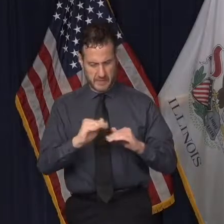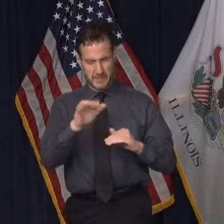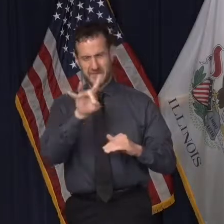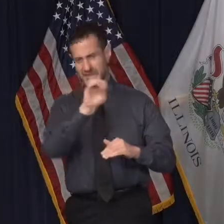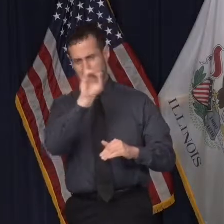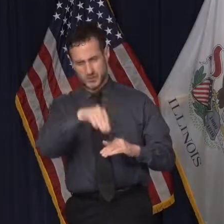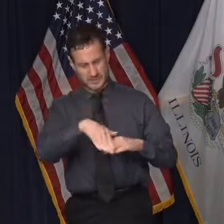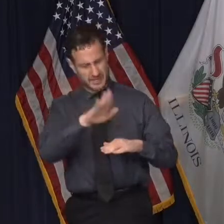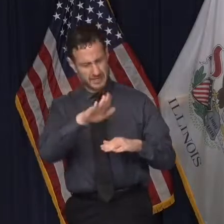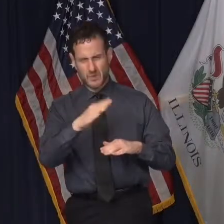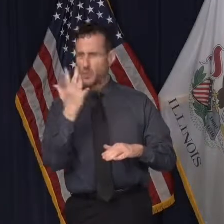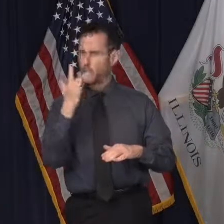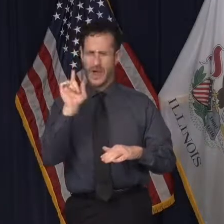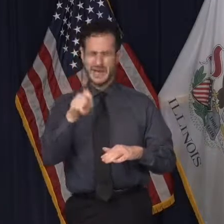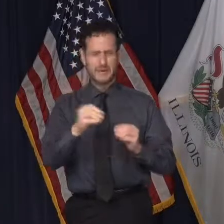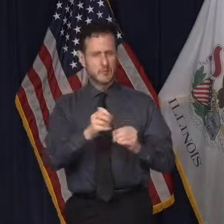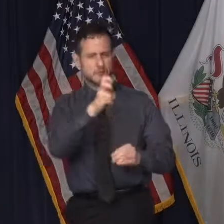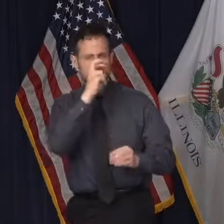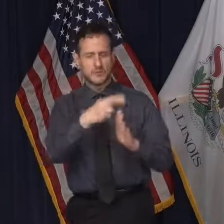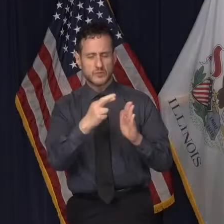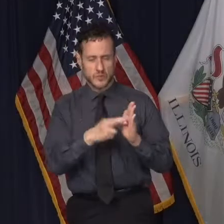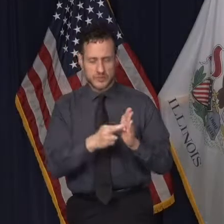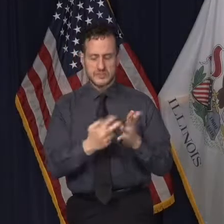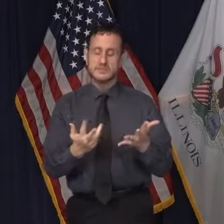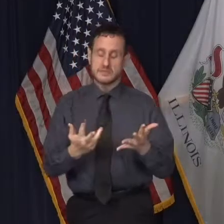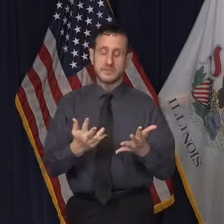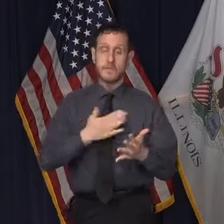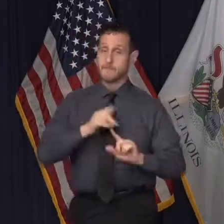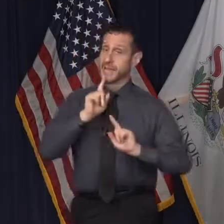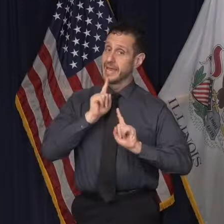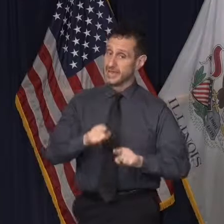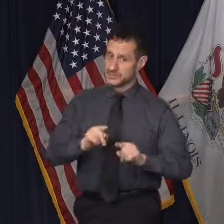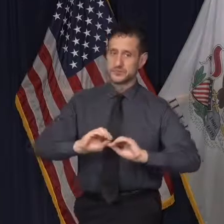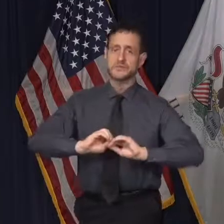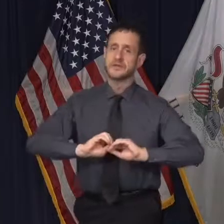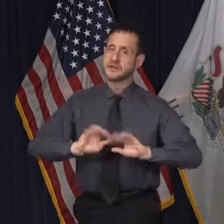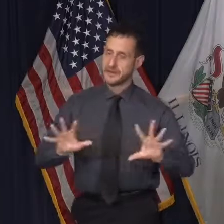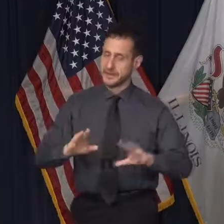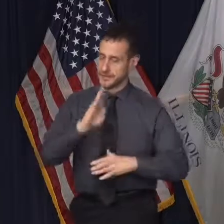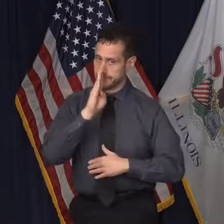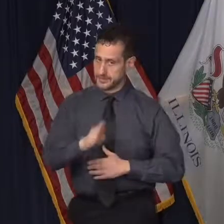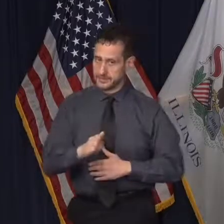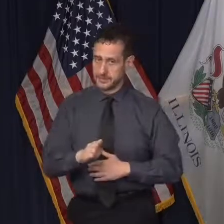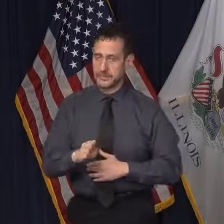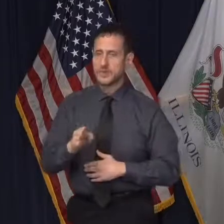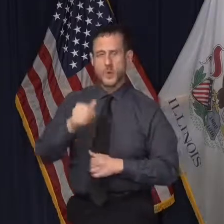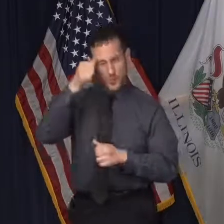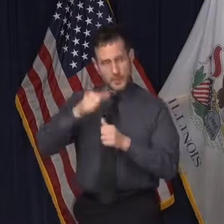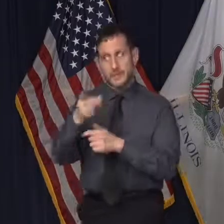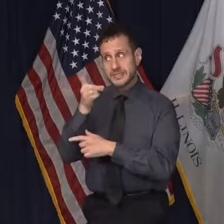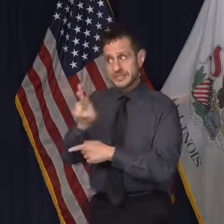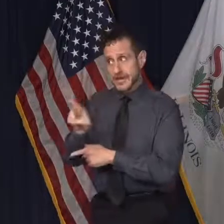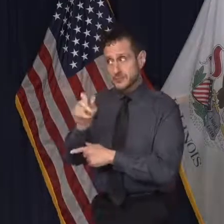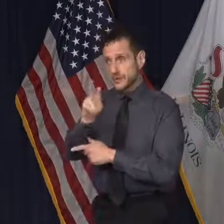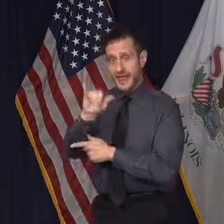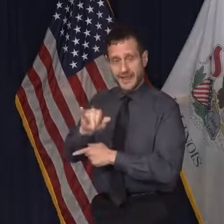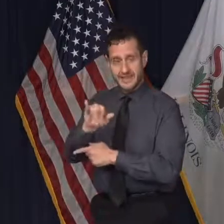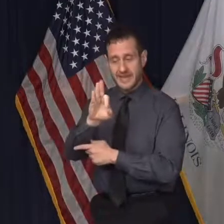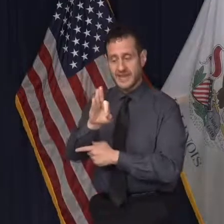or more. The answer is clear and straightforward. Dr. Anthony Fauci said it